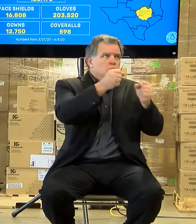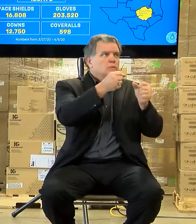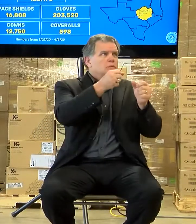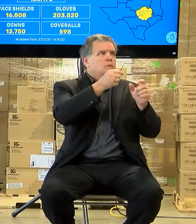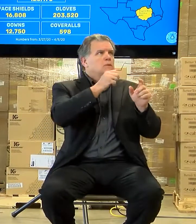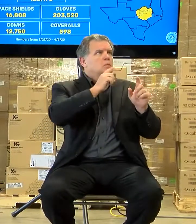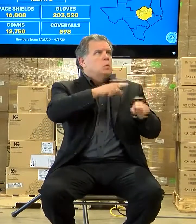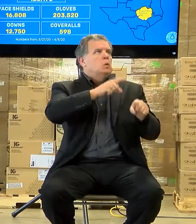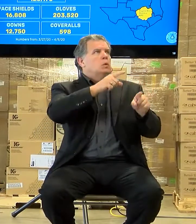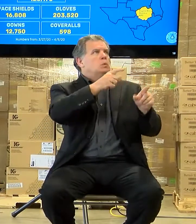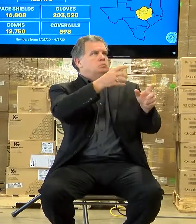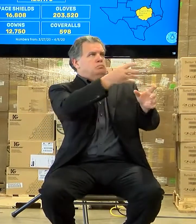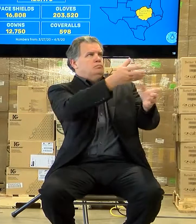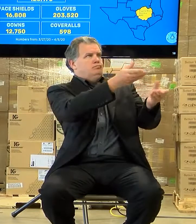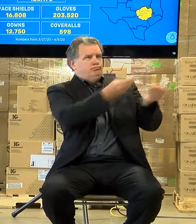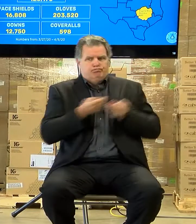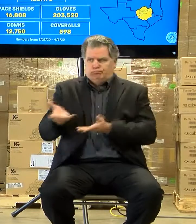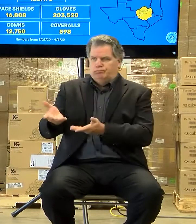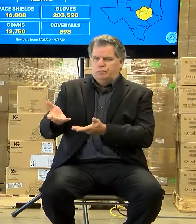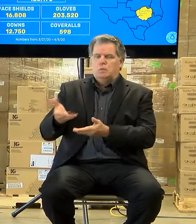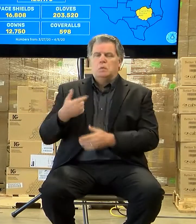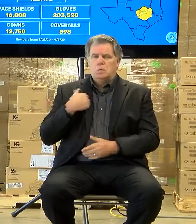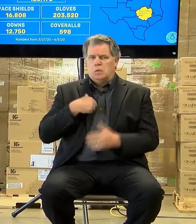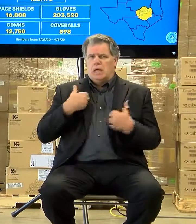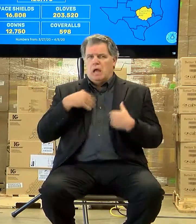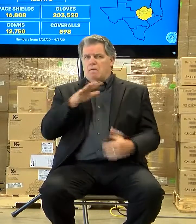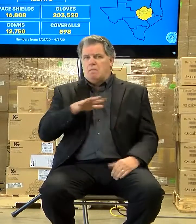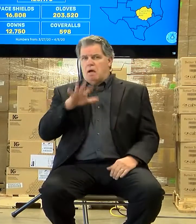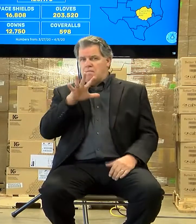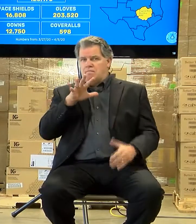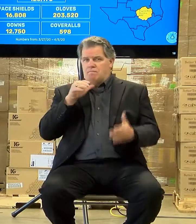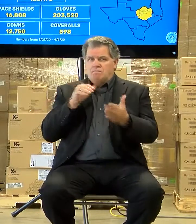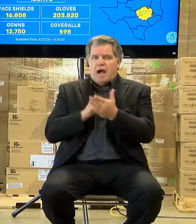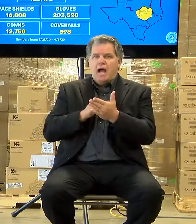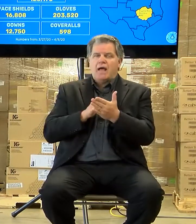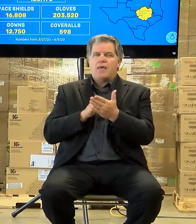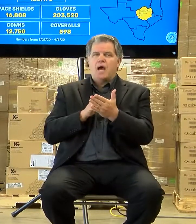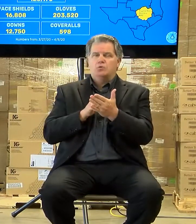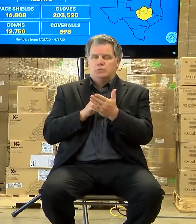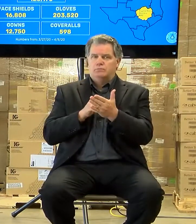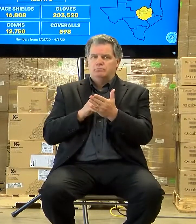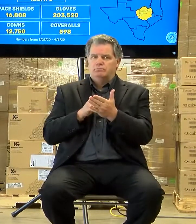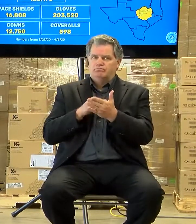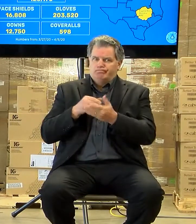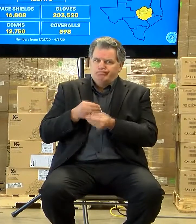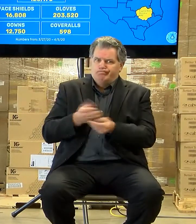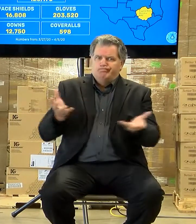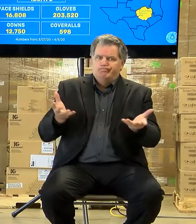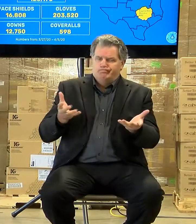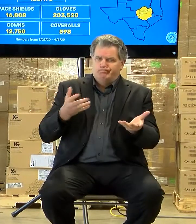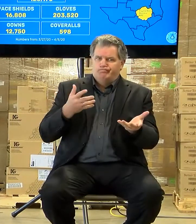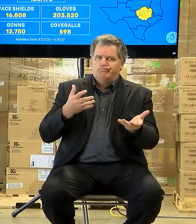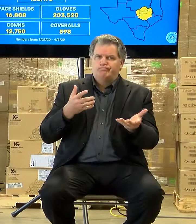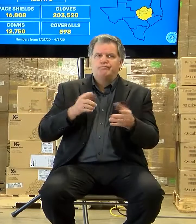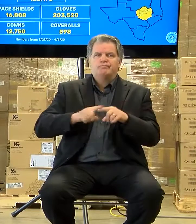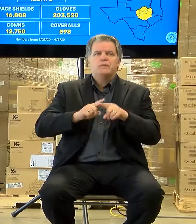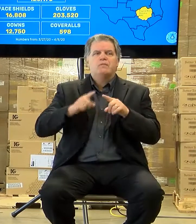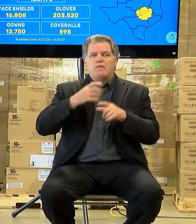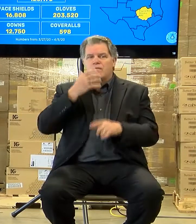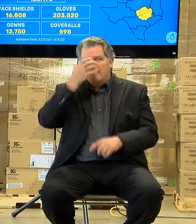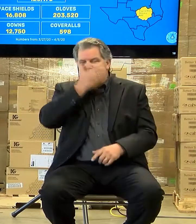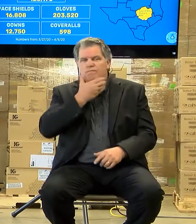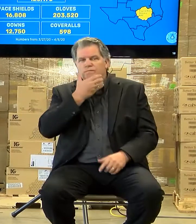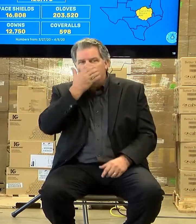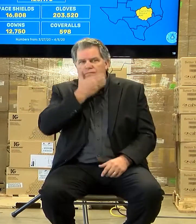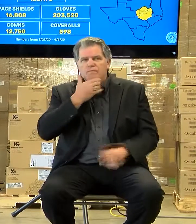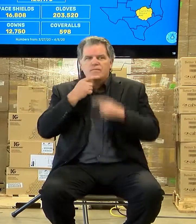for example, is the approximate 5,000 that we've aggregated over the past few days of face masks that we